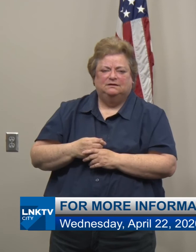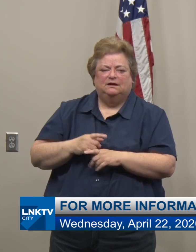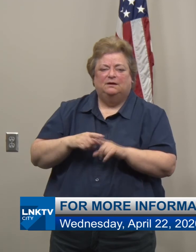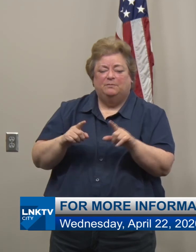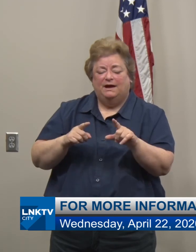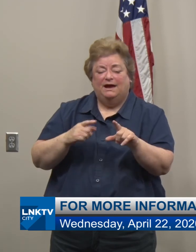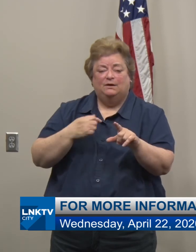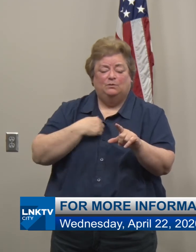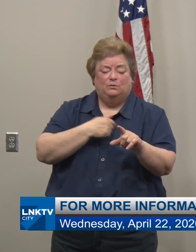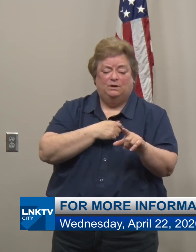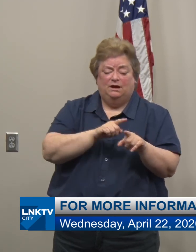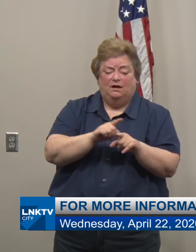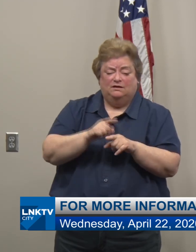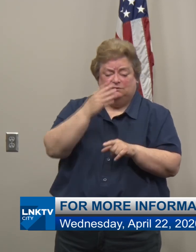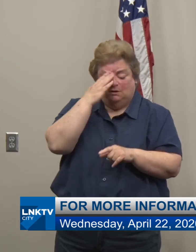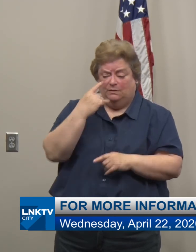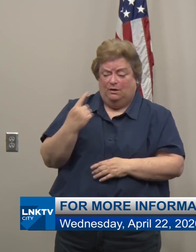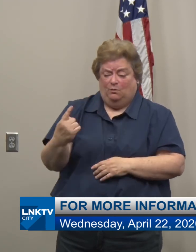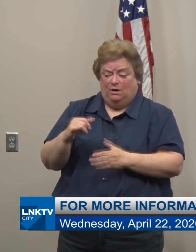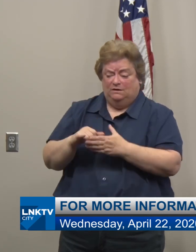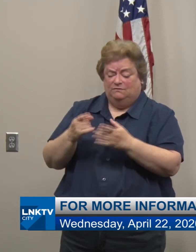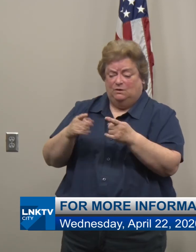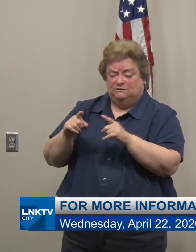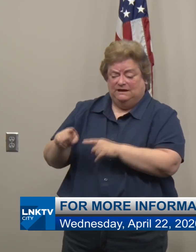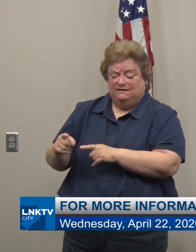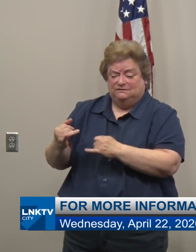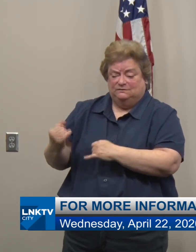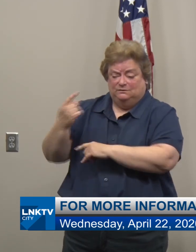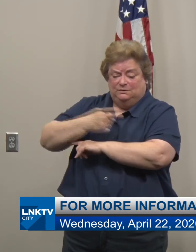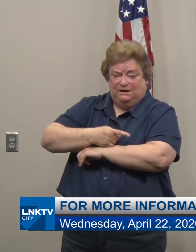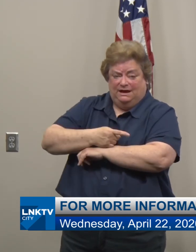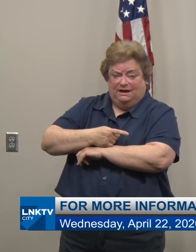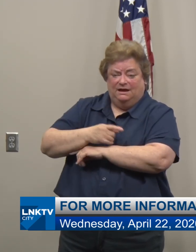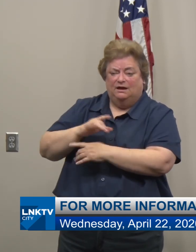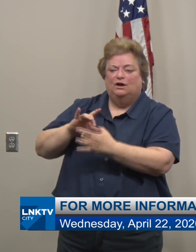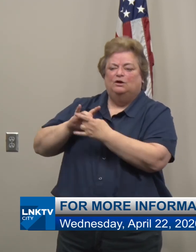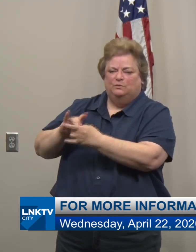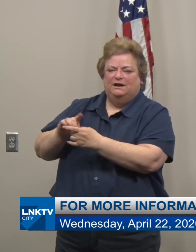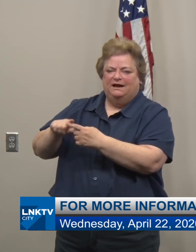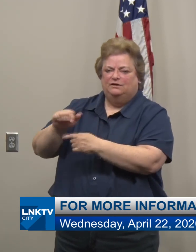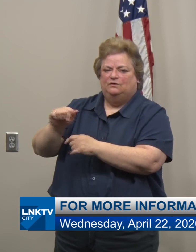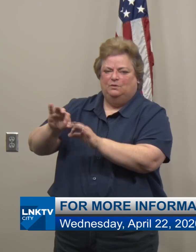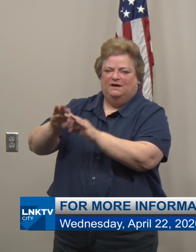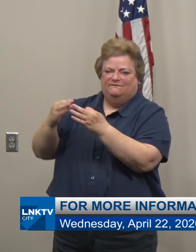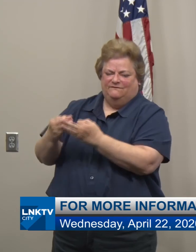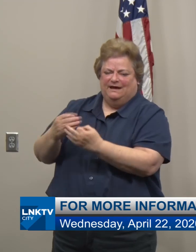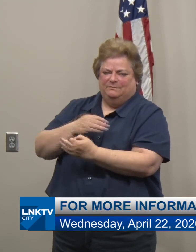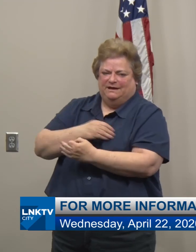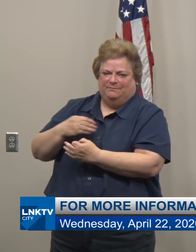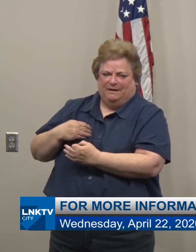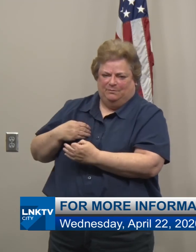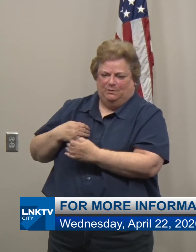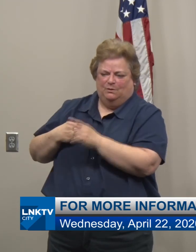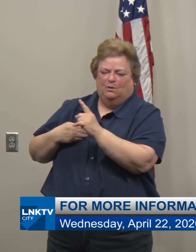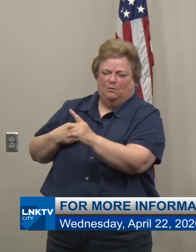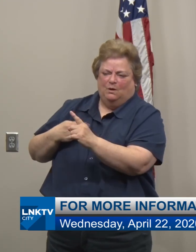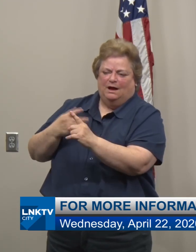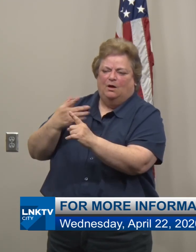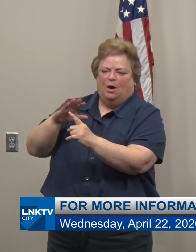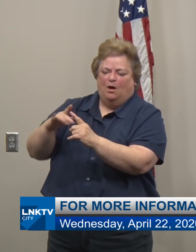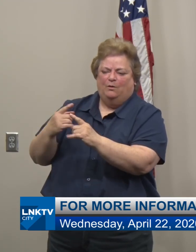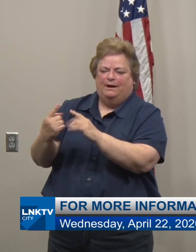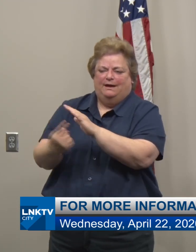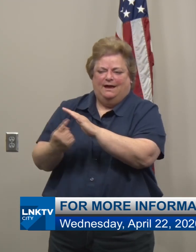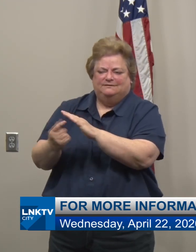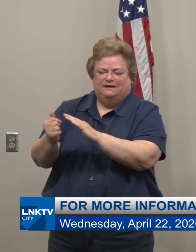But Riley, we also, one of our cases today is related to a family member who's already been isolating at